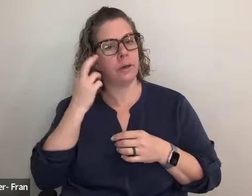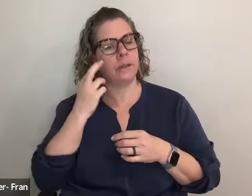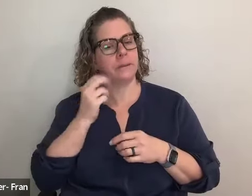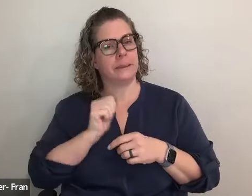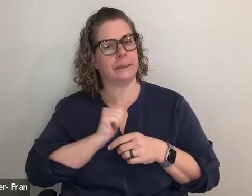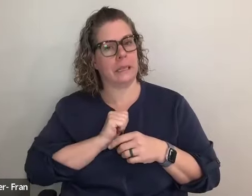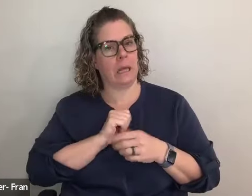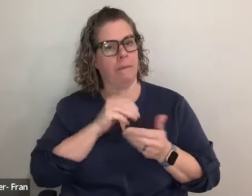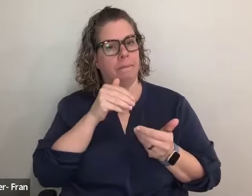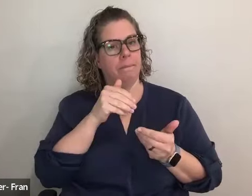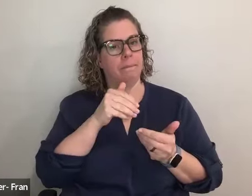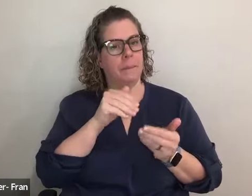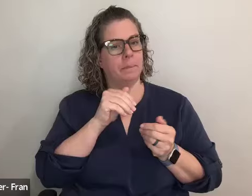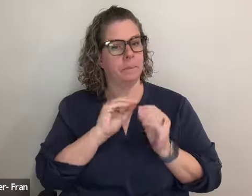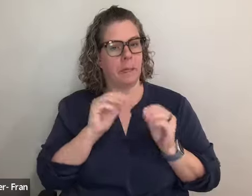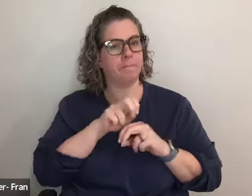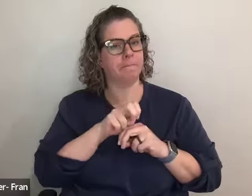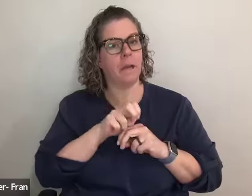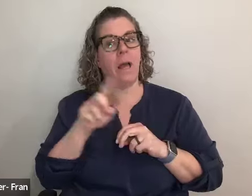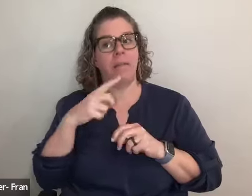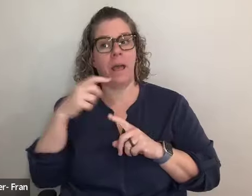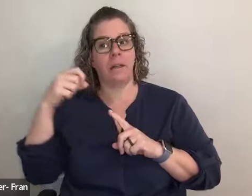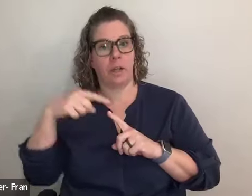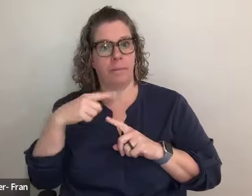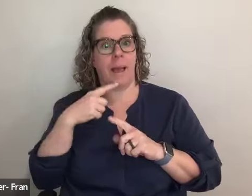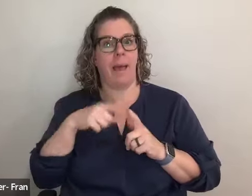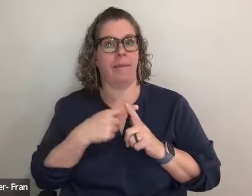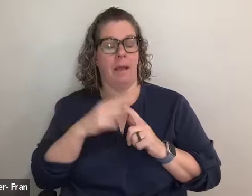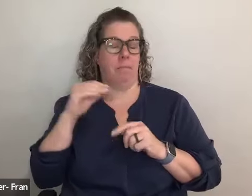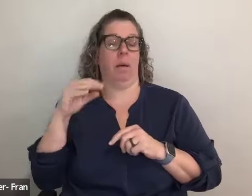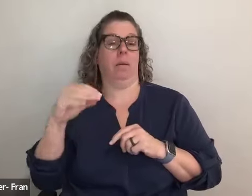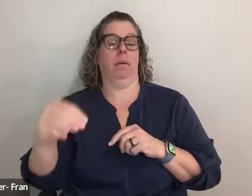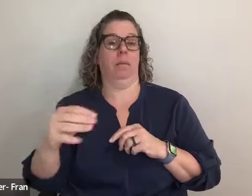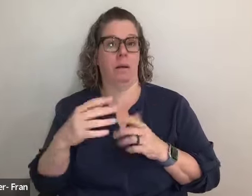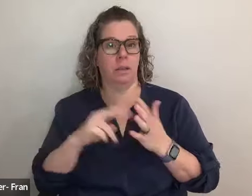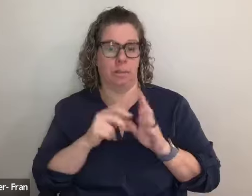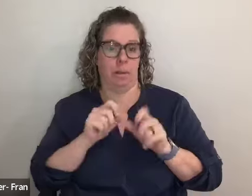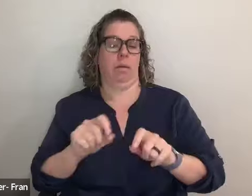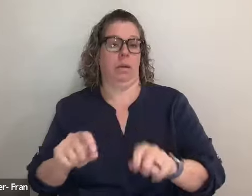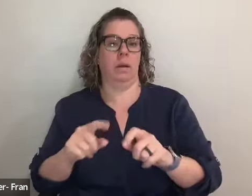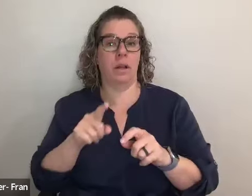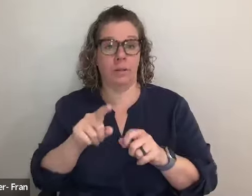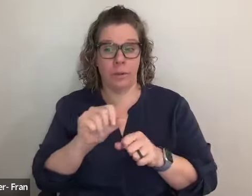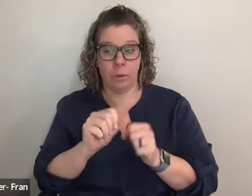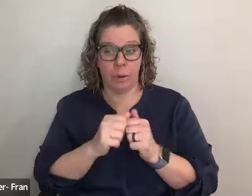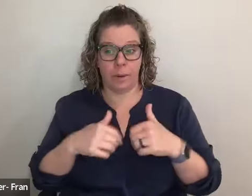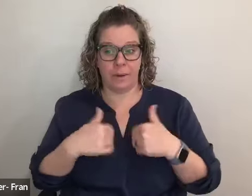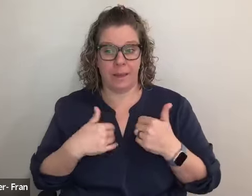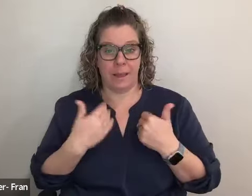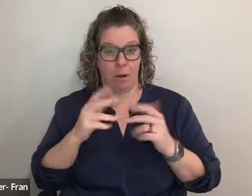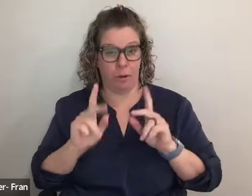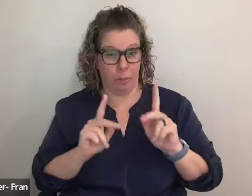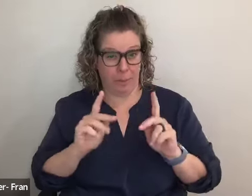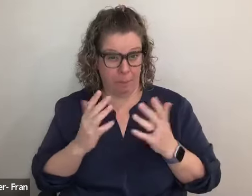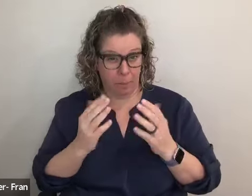get triggered or something upsets you, and then you've got like the barking dog. And so if you work with younger kids or younger